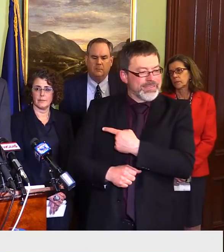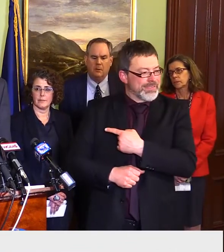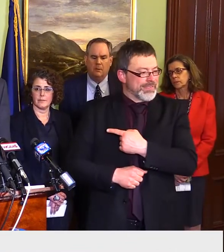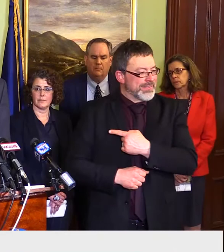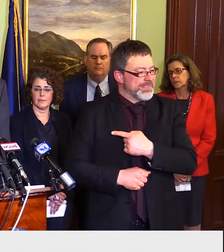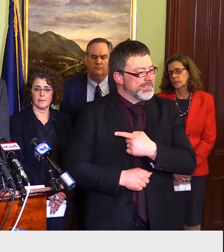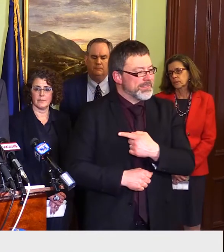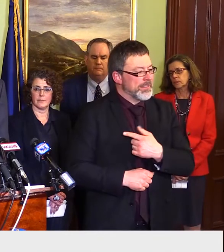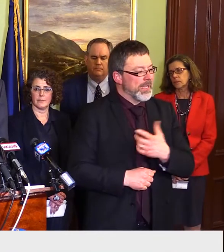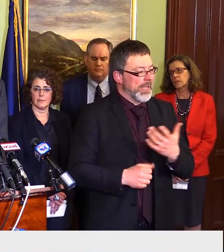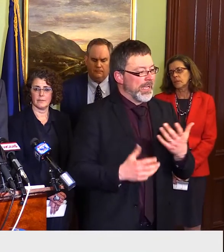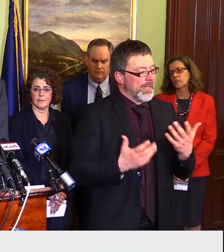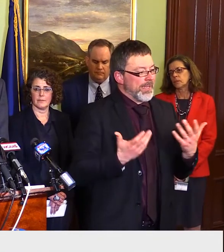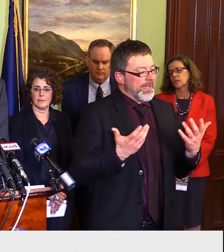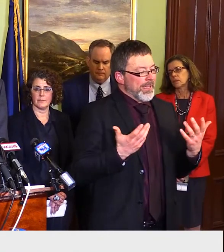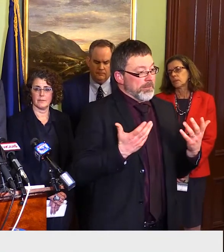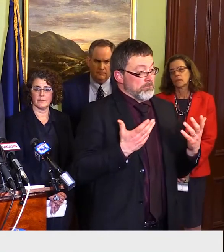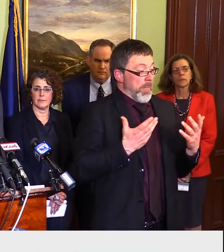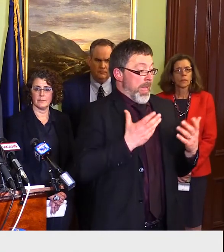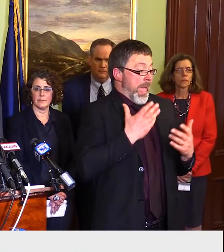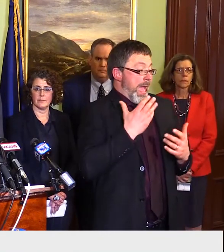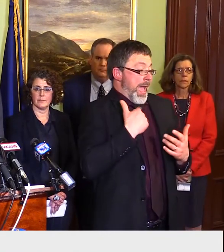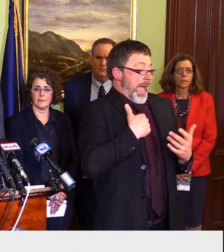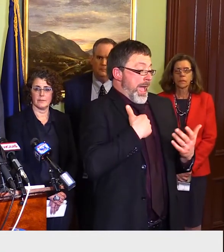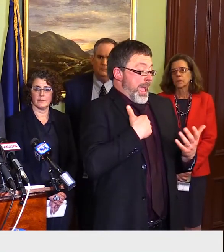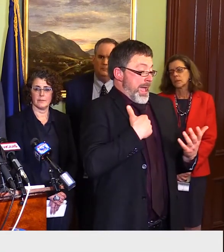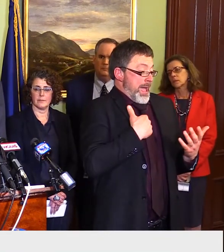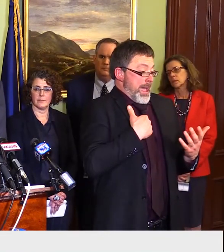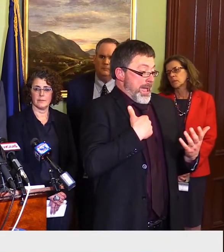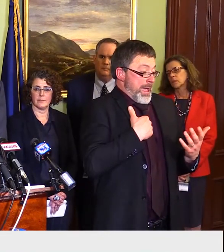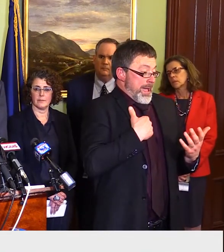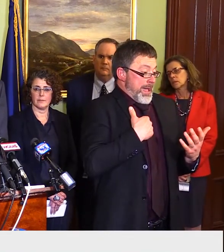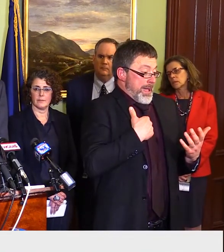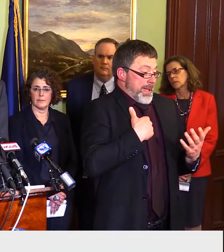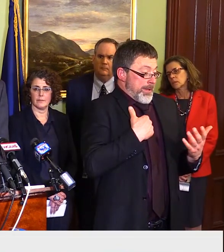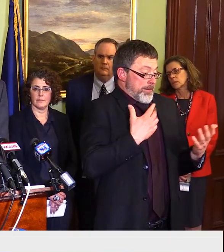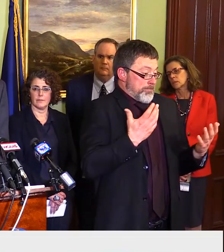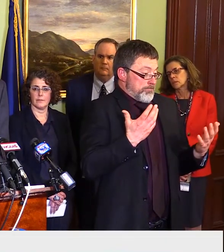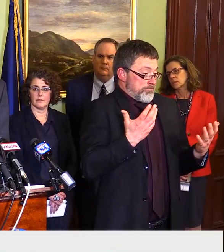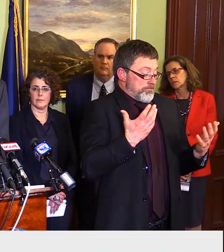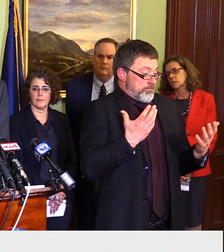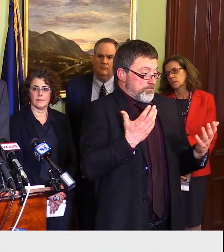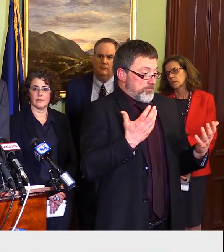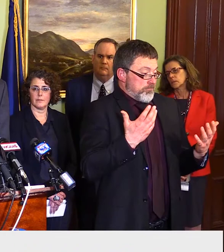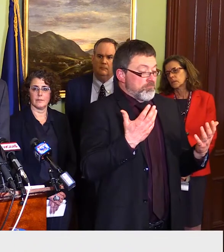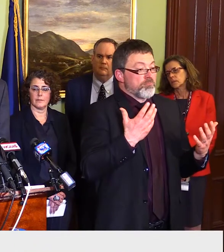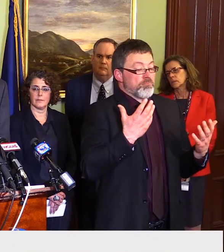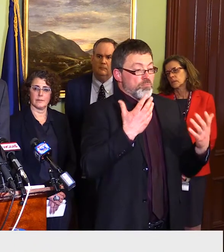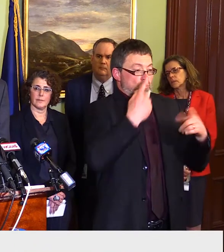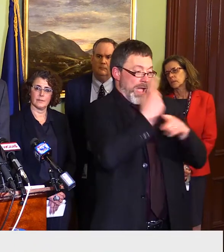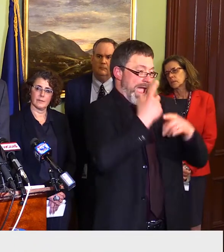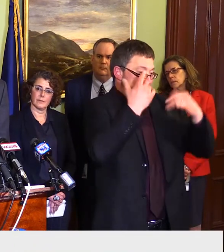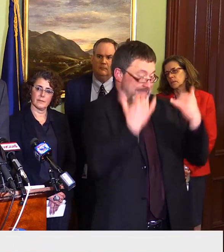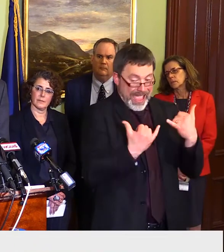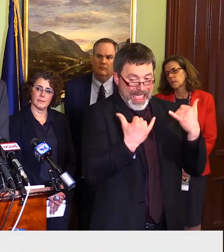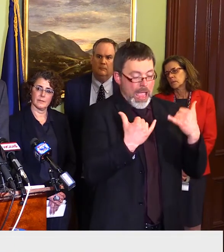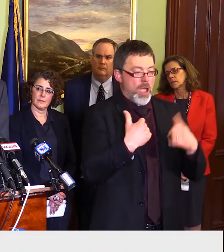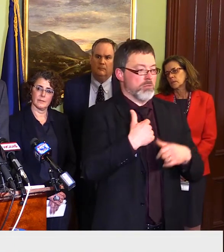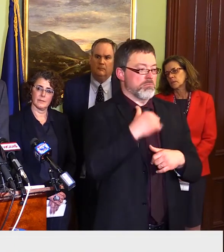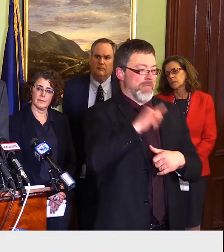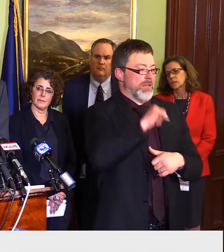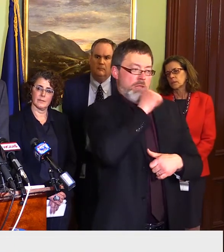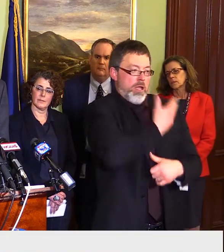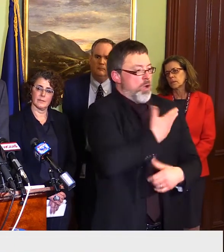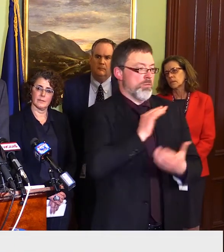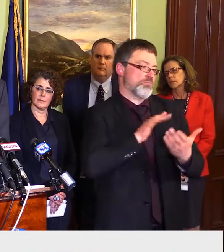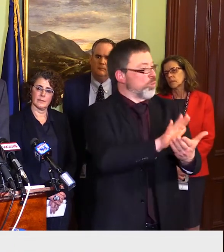state and make better decisions. Would it be wise to expand the testing protocol to include people in senior homes, people who